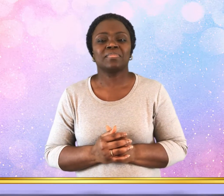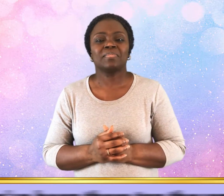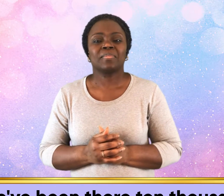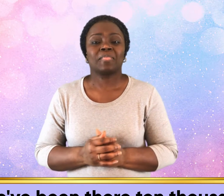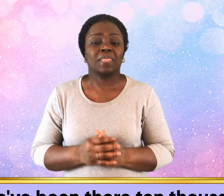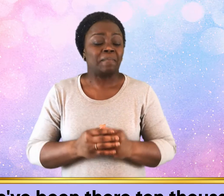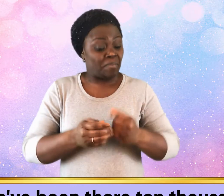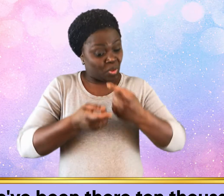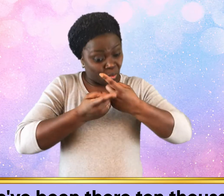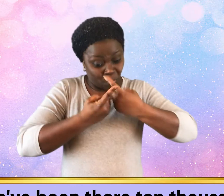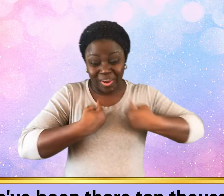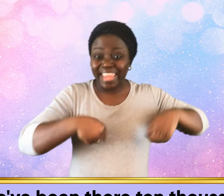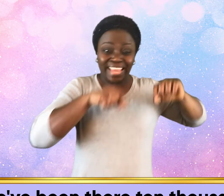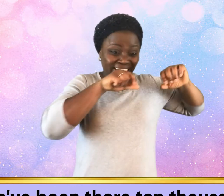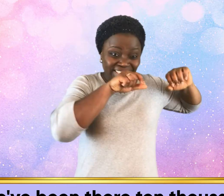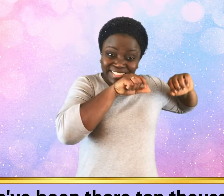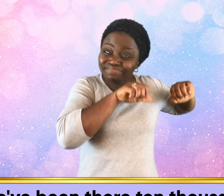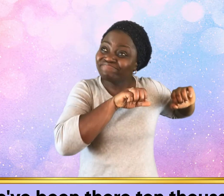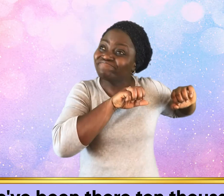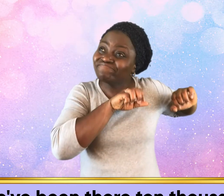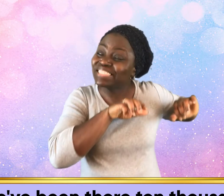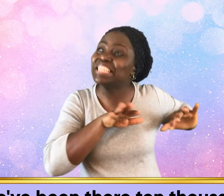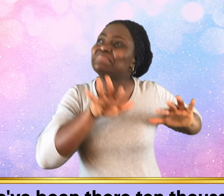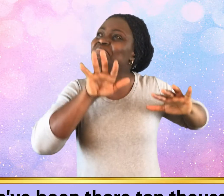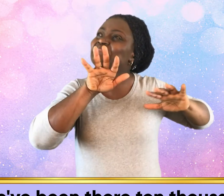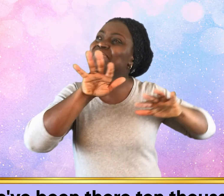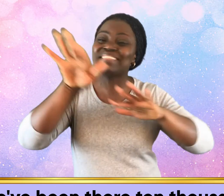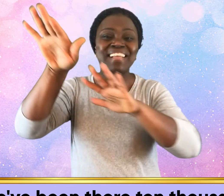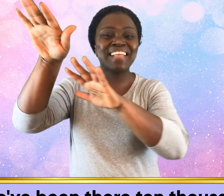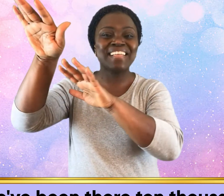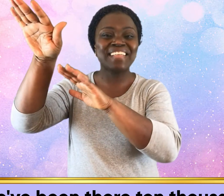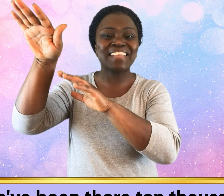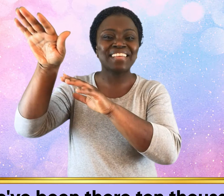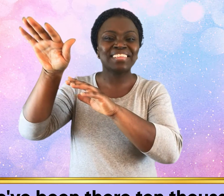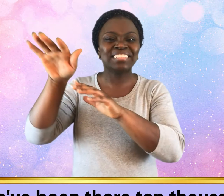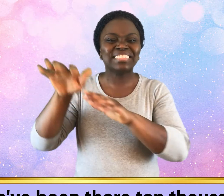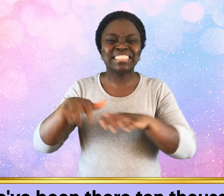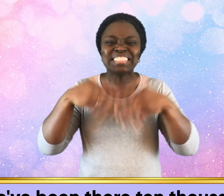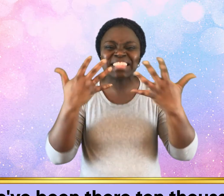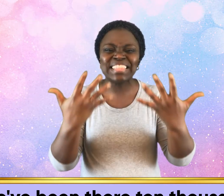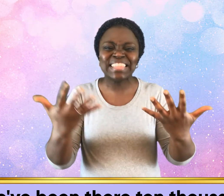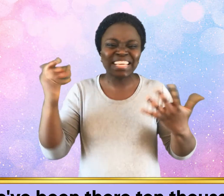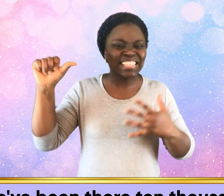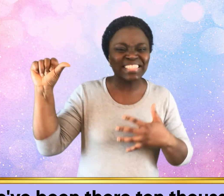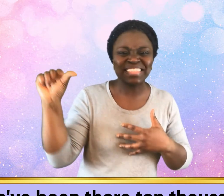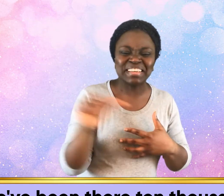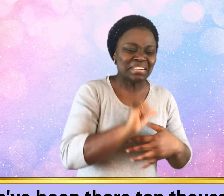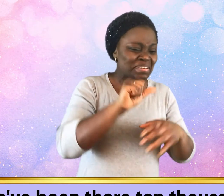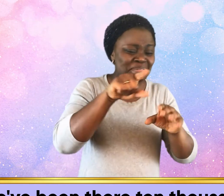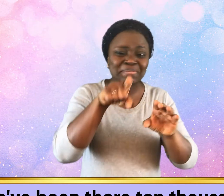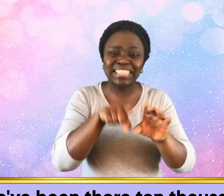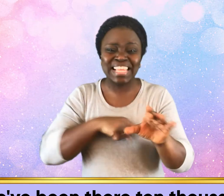When we've been there Ten thousand